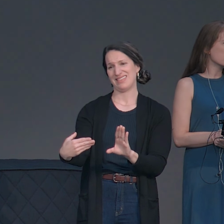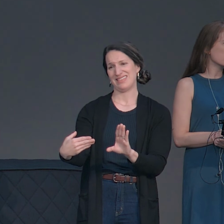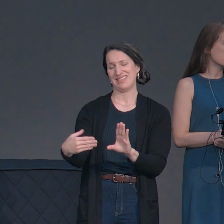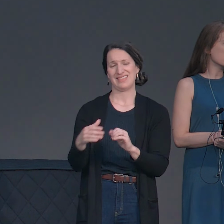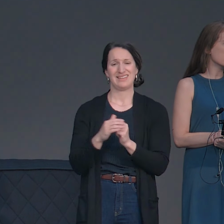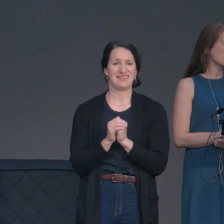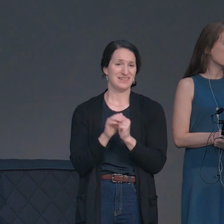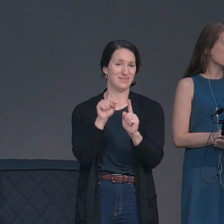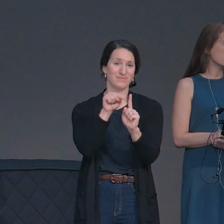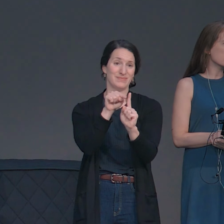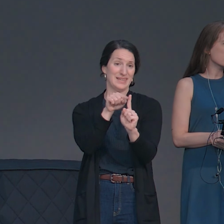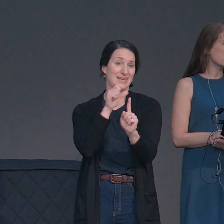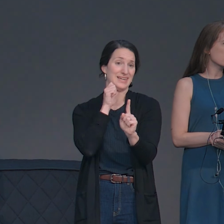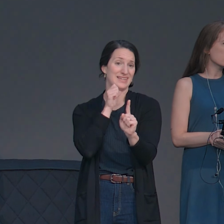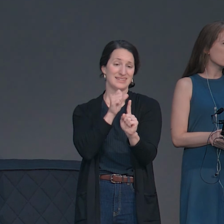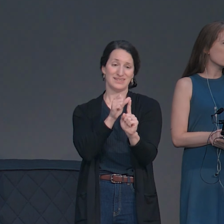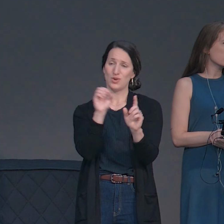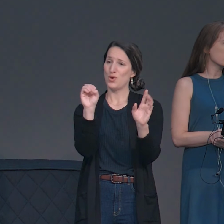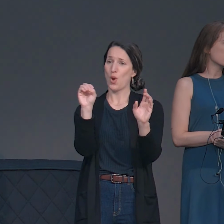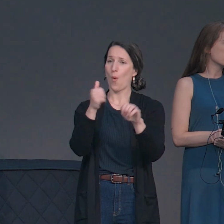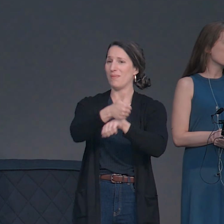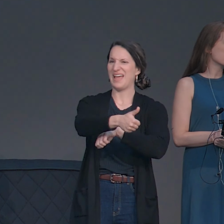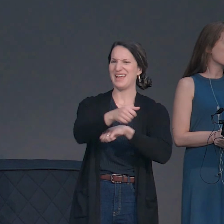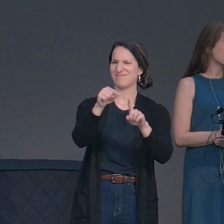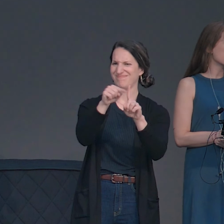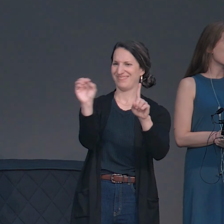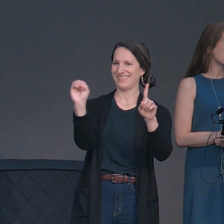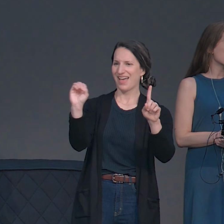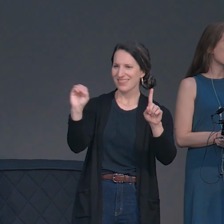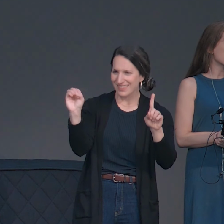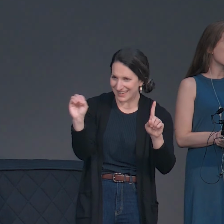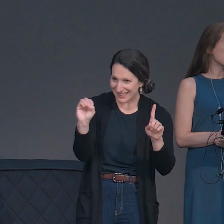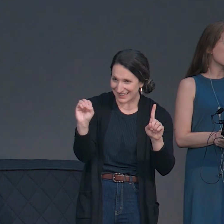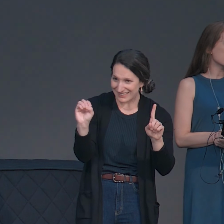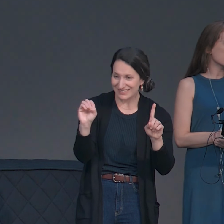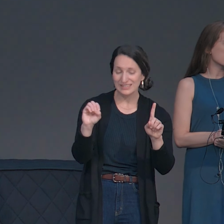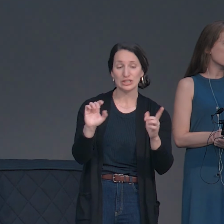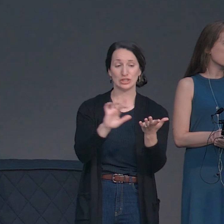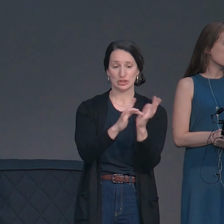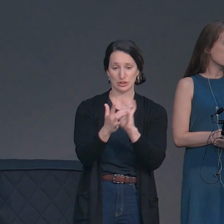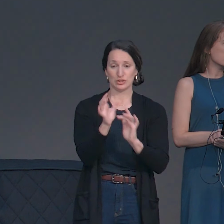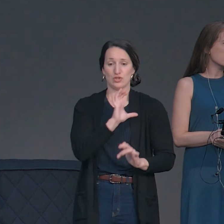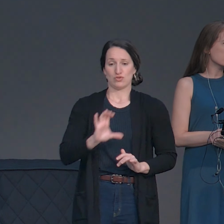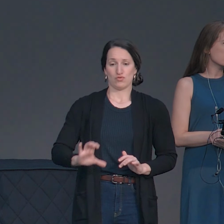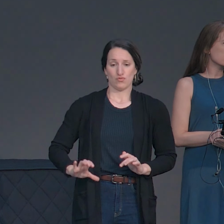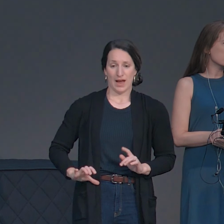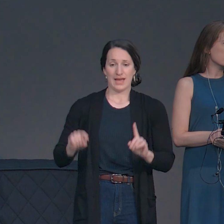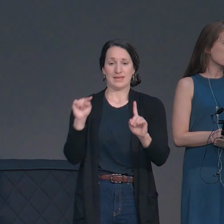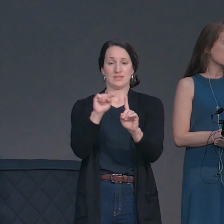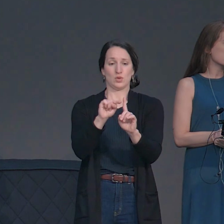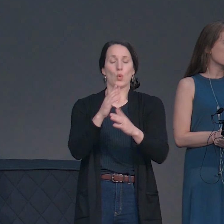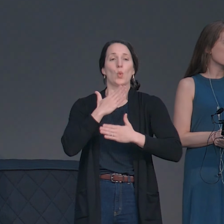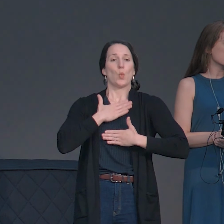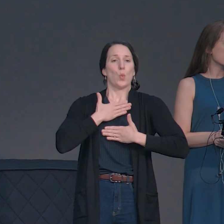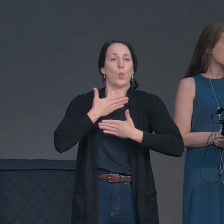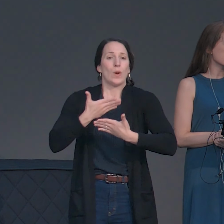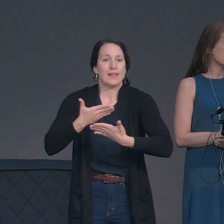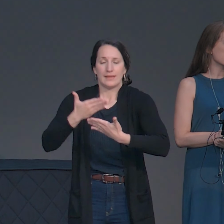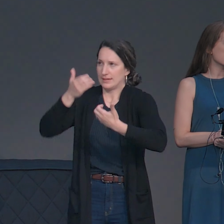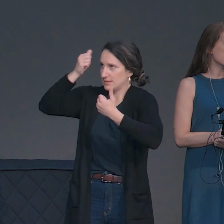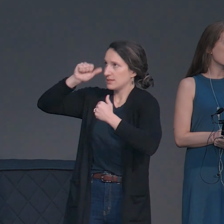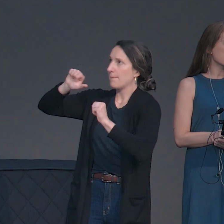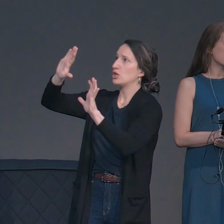faultless. And the response of Jesus to that call was willing submission. He